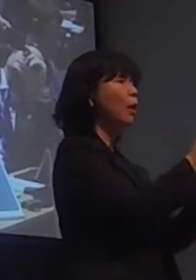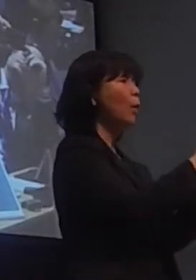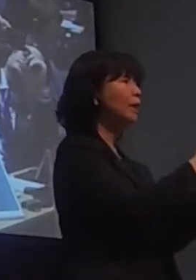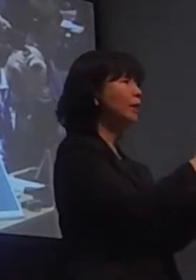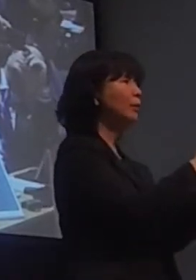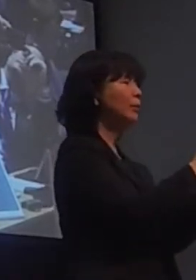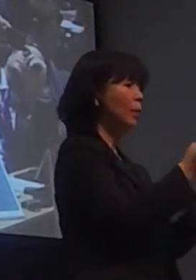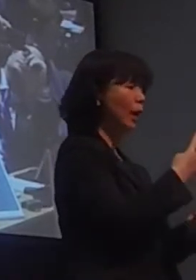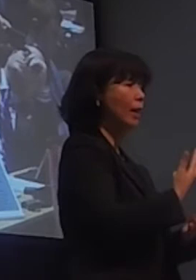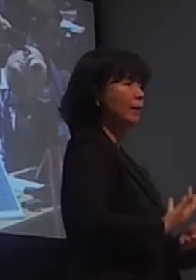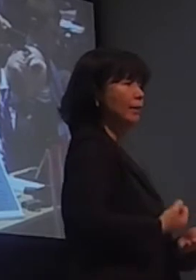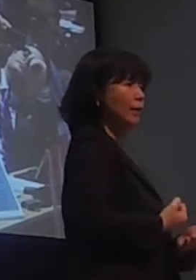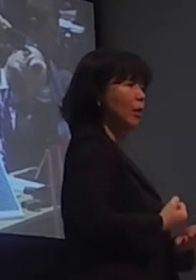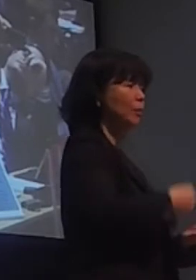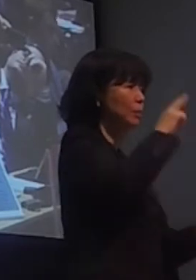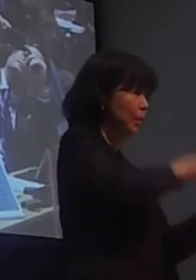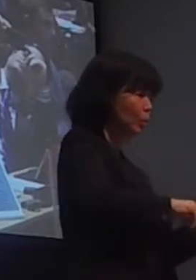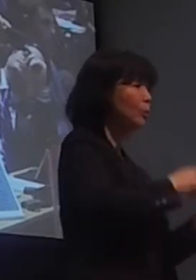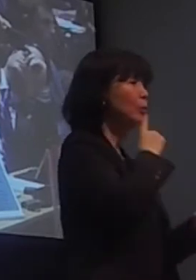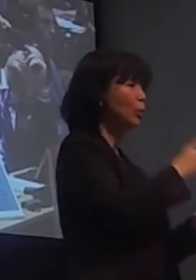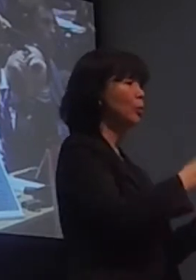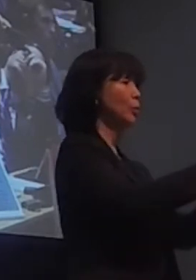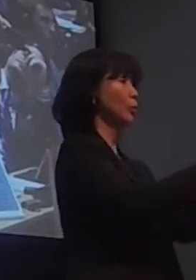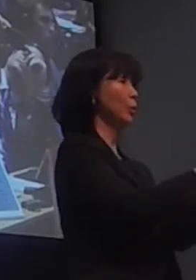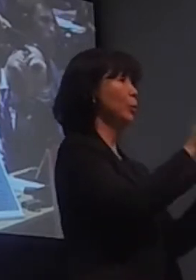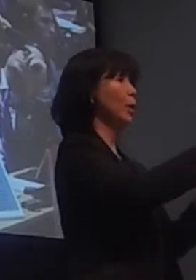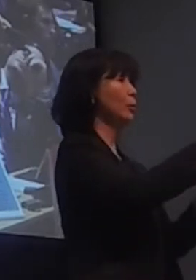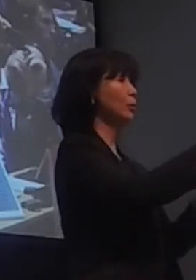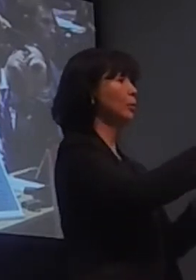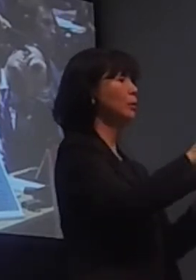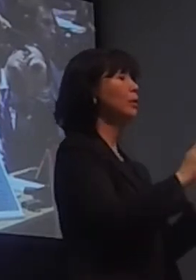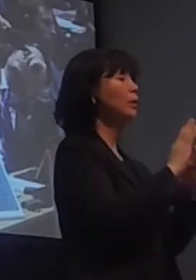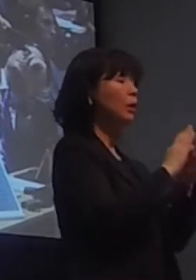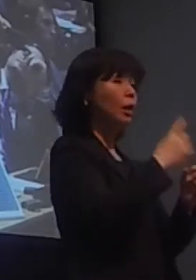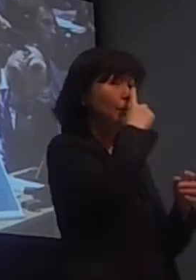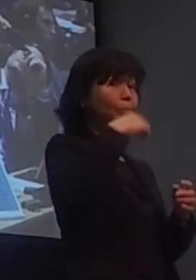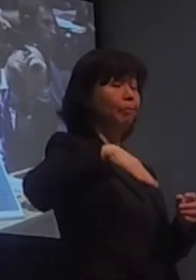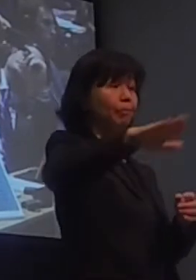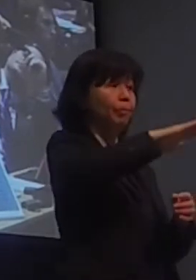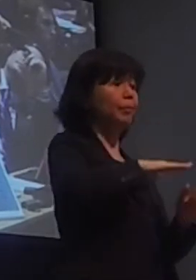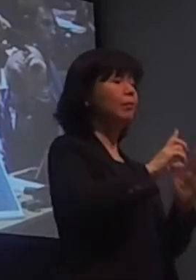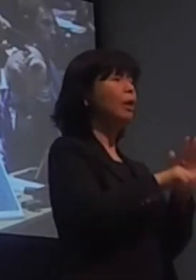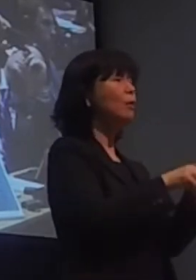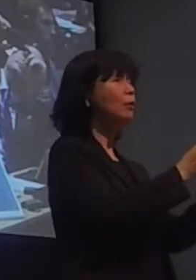and that is something that we request we would like to make sure that